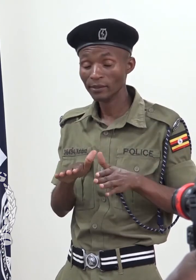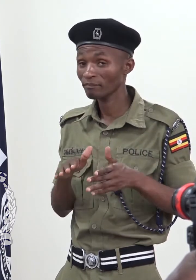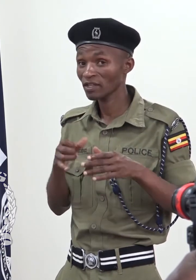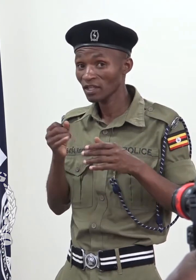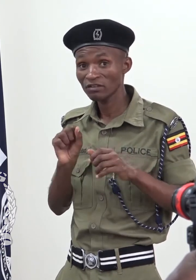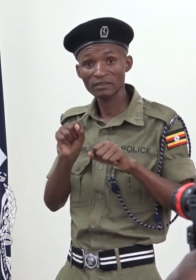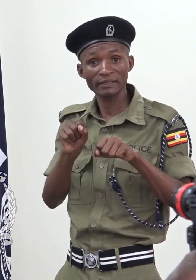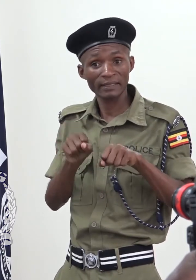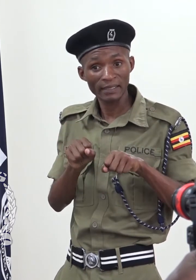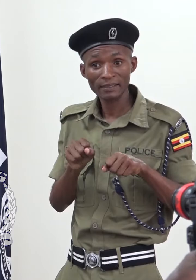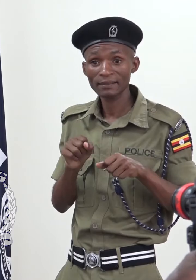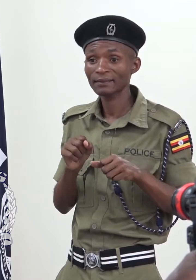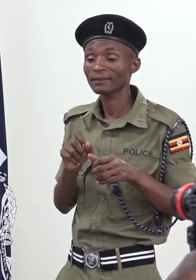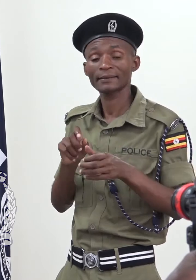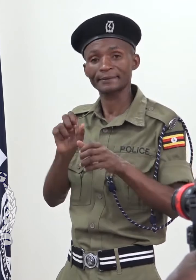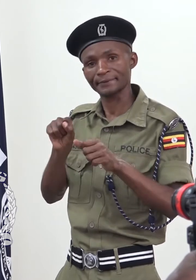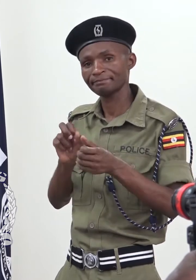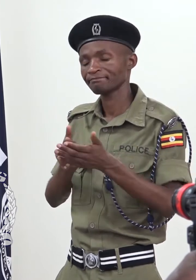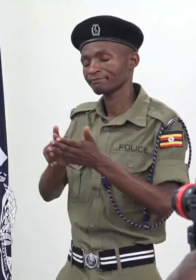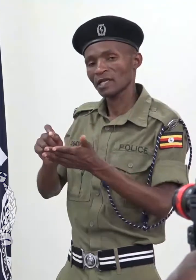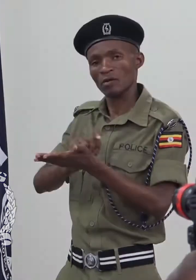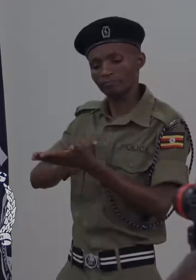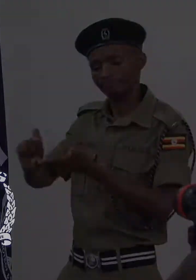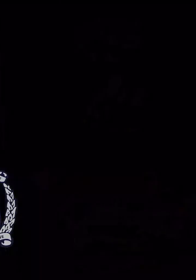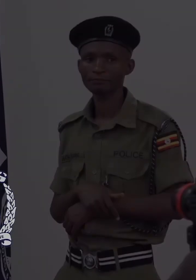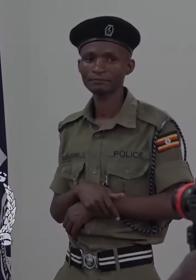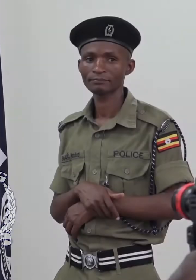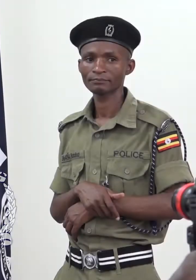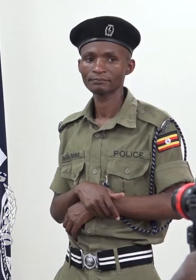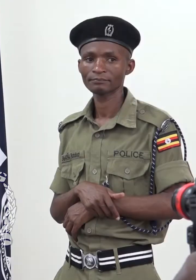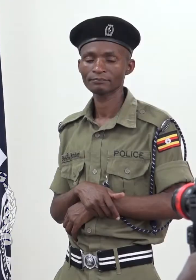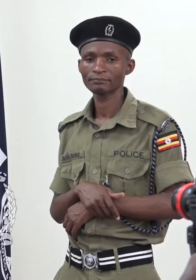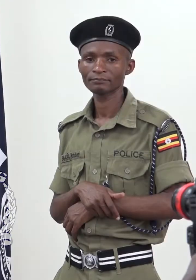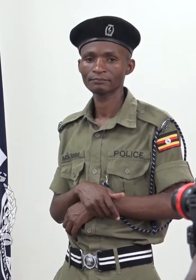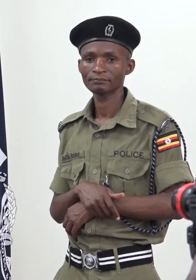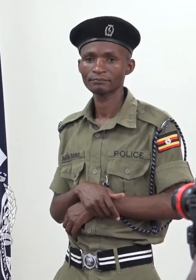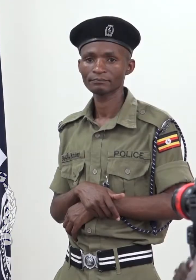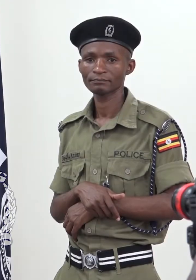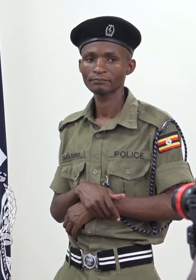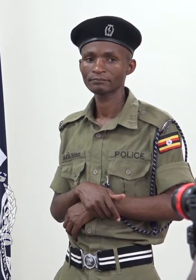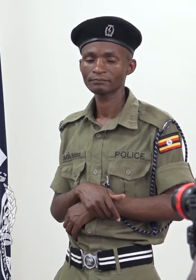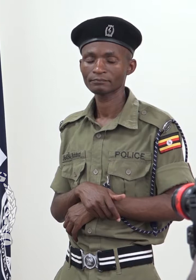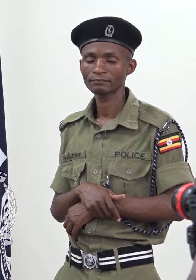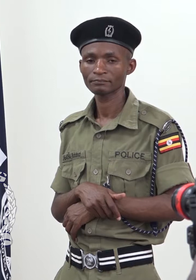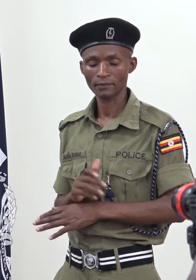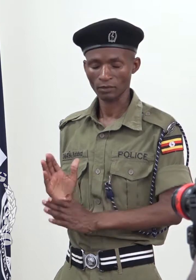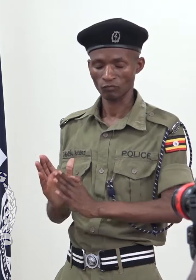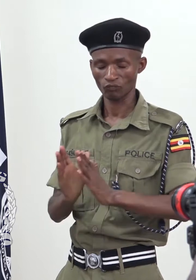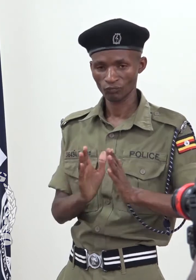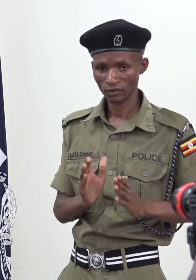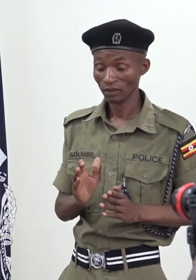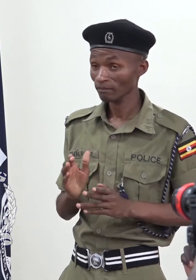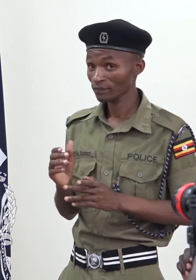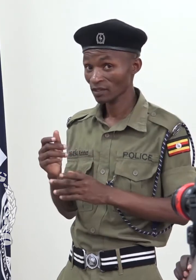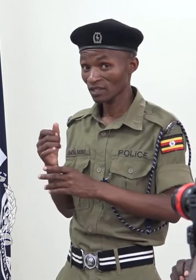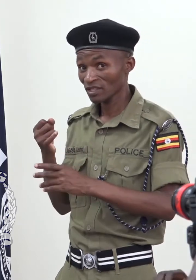necessary, also record their statements. Now, for those of you who saw, there was a video